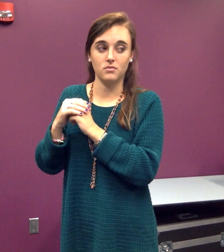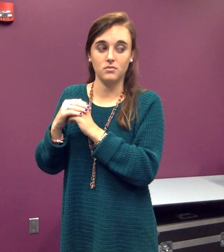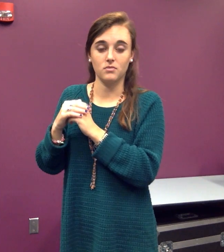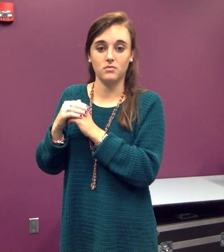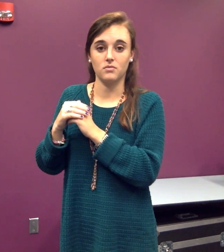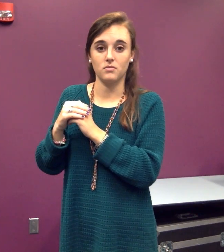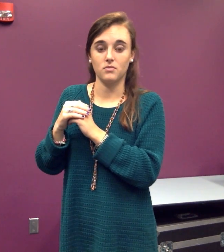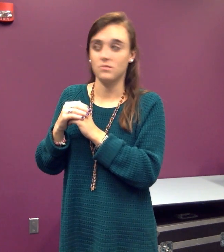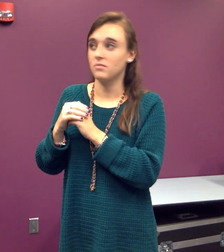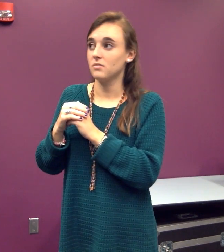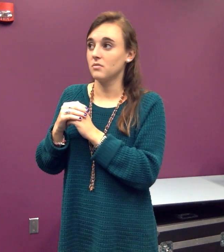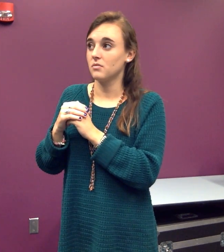Which leaves